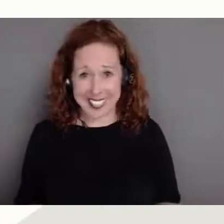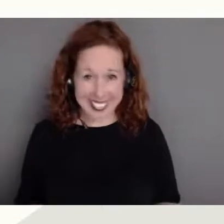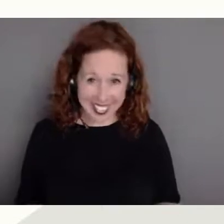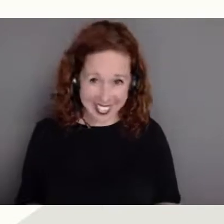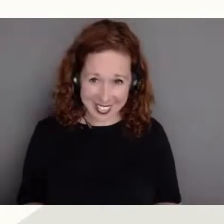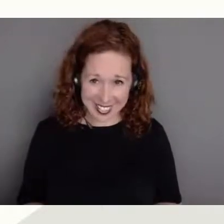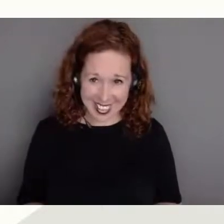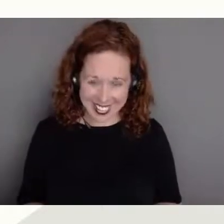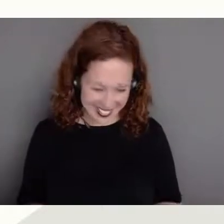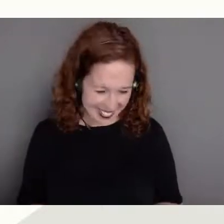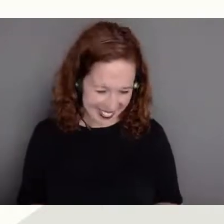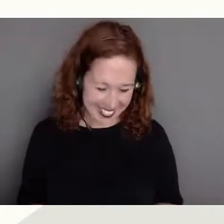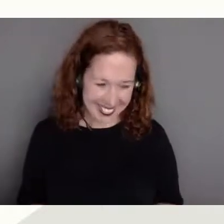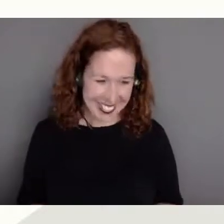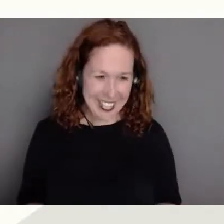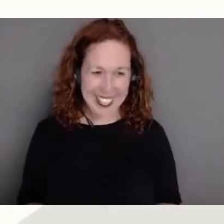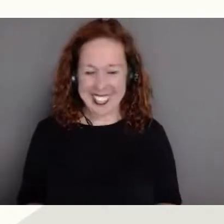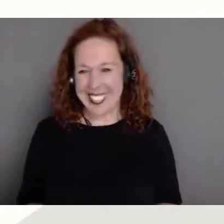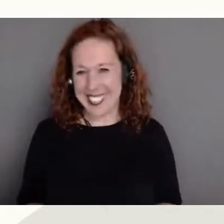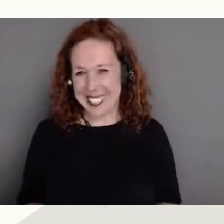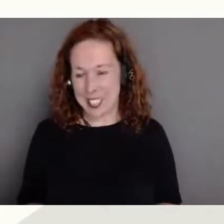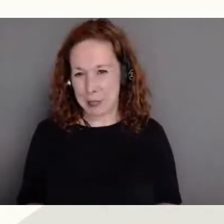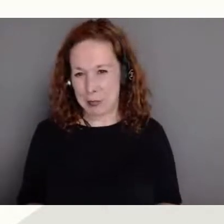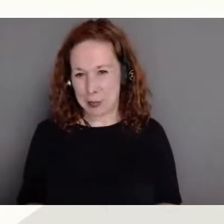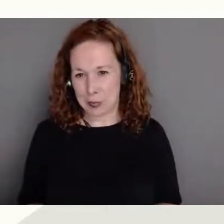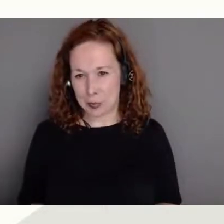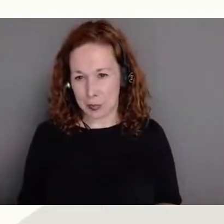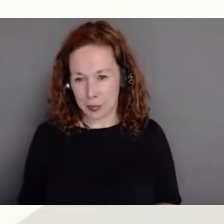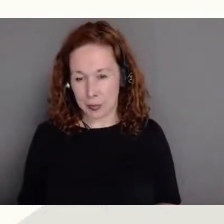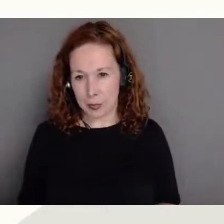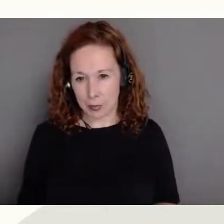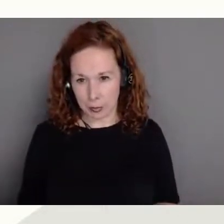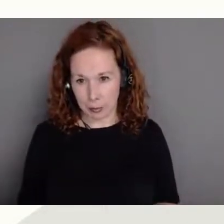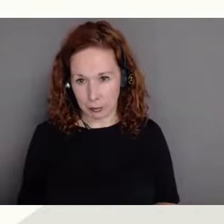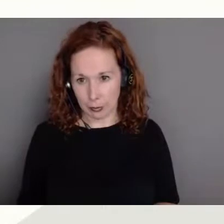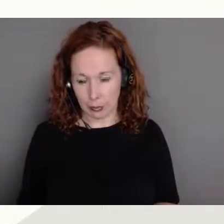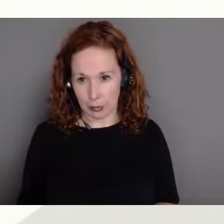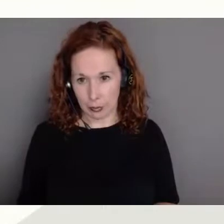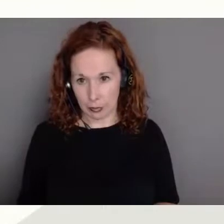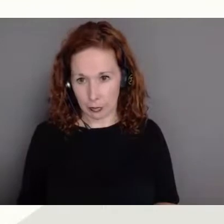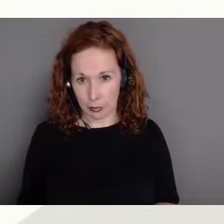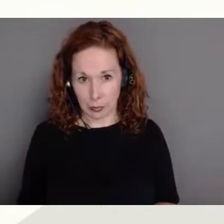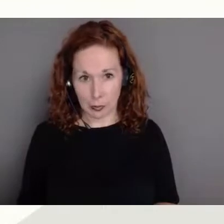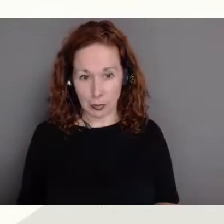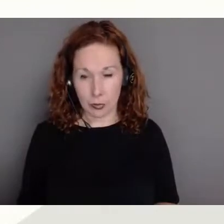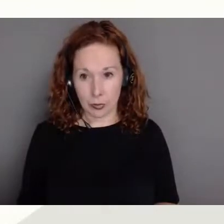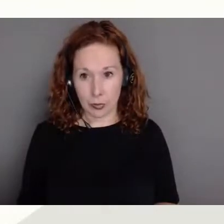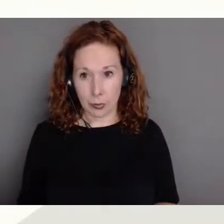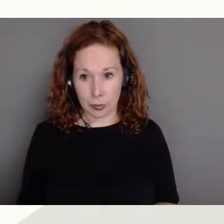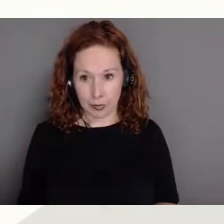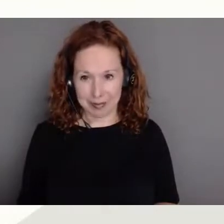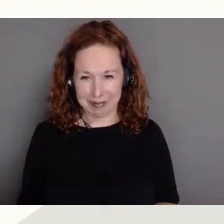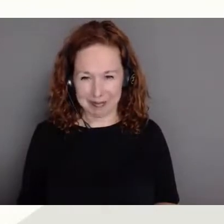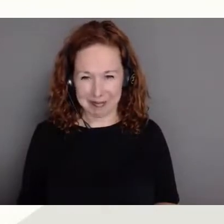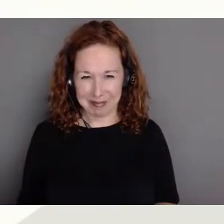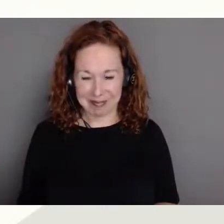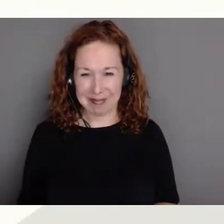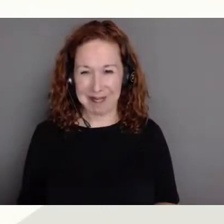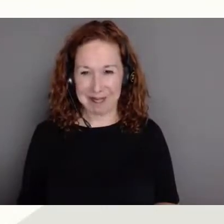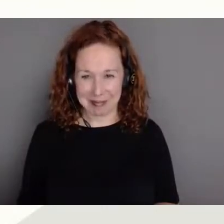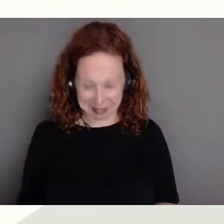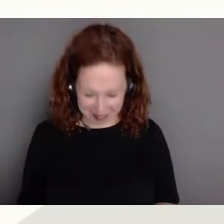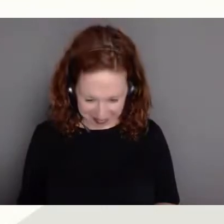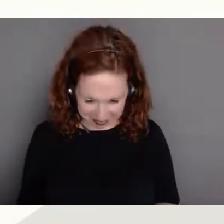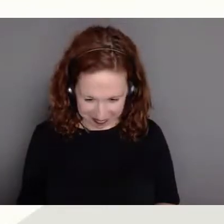know. good. We're Yeah, it's gonna great. we're gonna roll with it. But there's so much. So where do you see the accessibility going, Tan? And I know this is your own personal